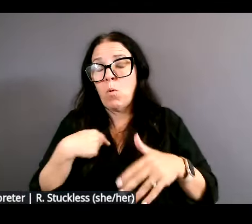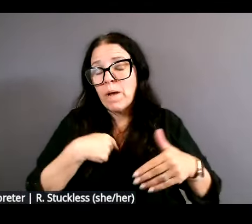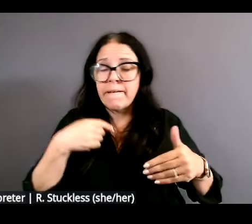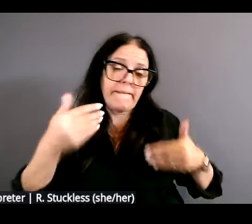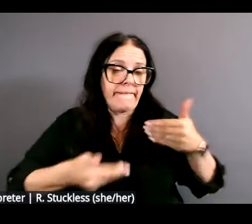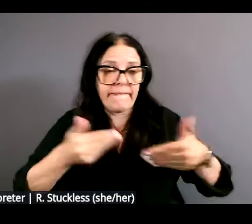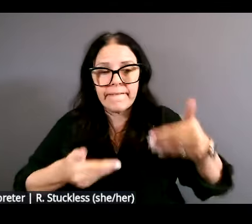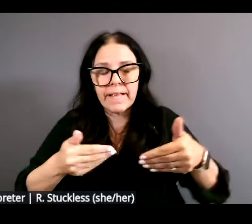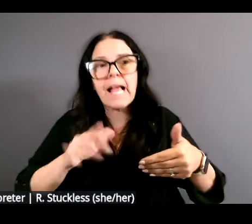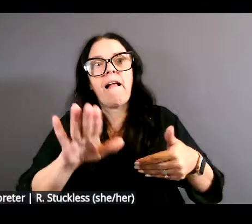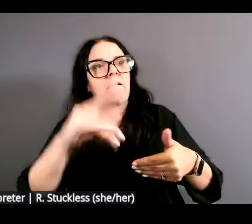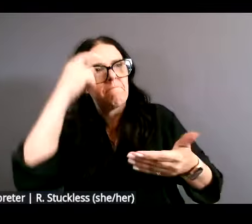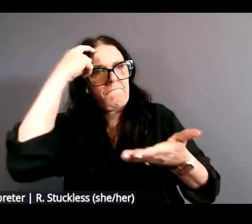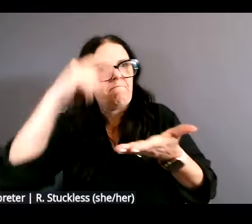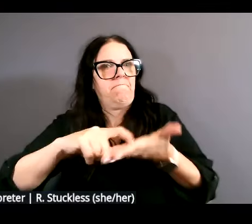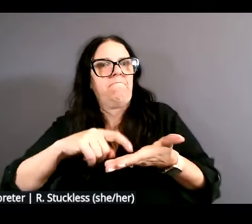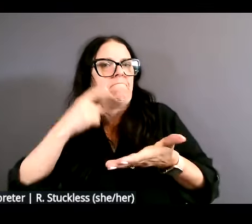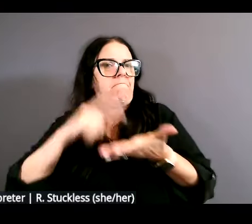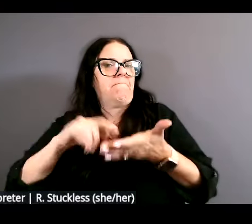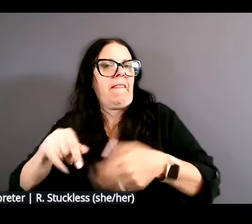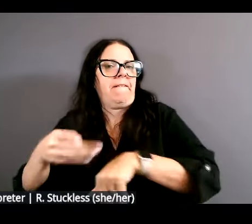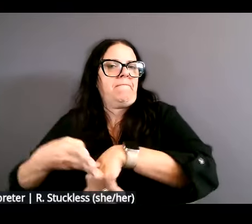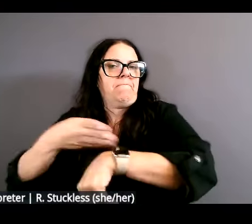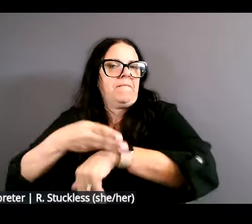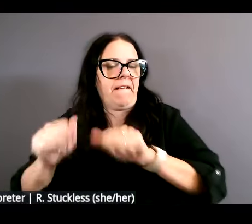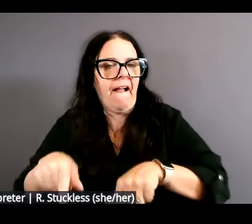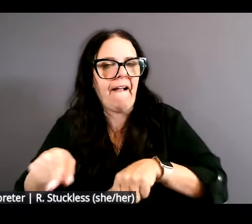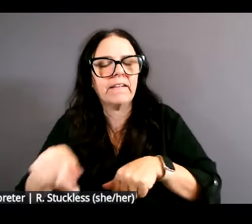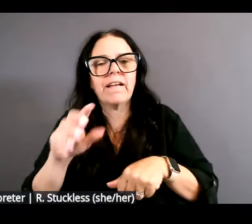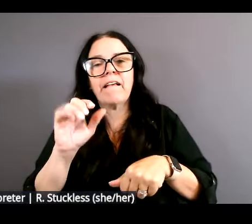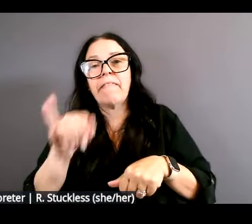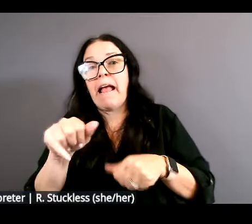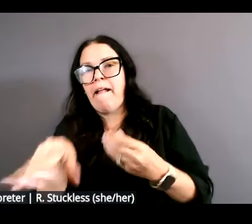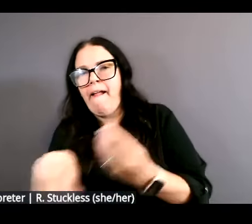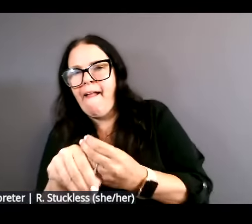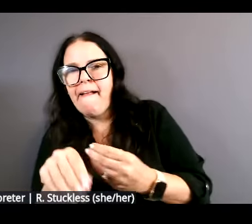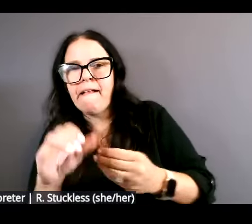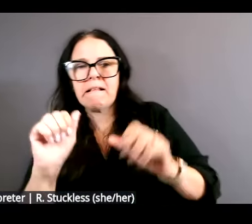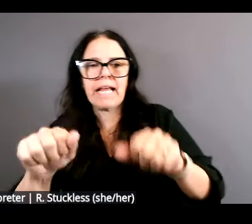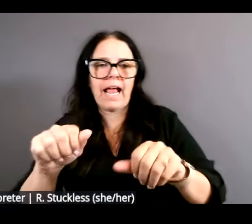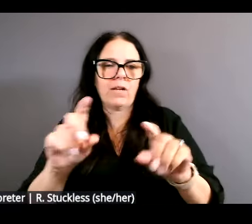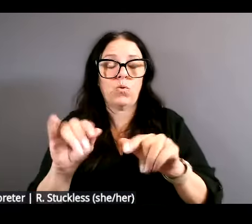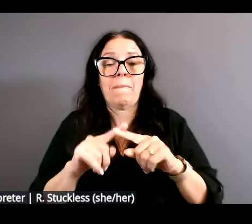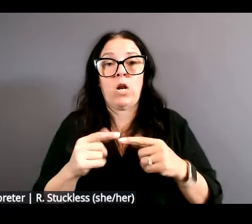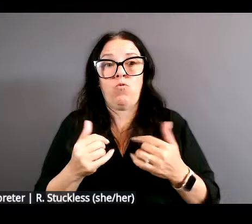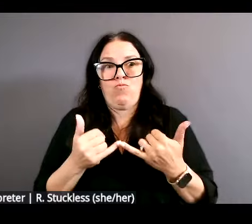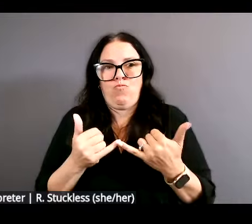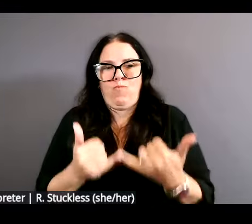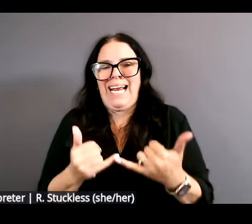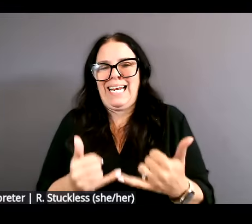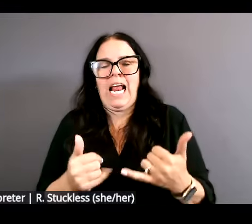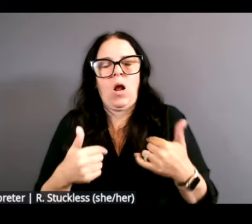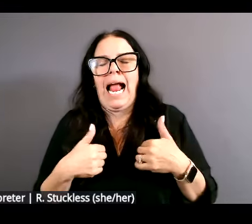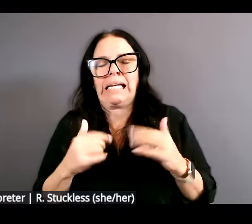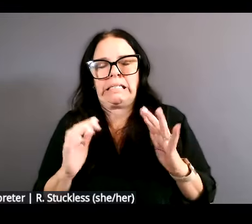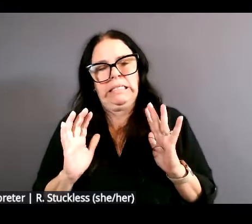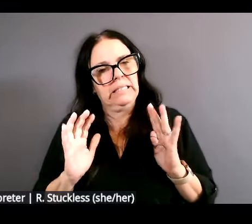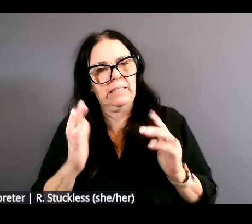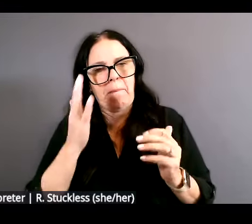a thing that we can tighten up, or maybe this is an expansion we're able to make. At this point, I'm not comfortable with that only because this is